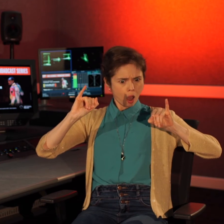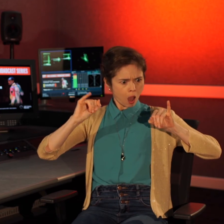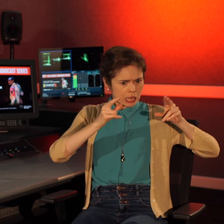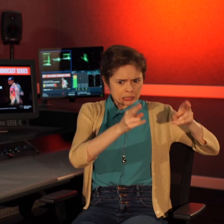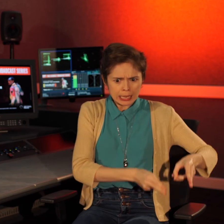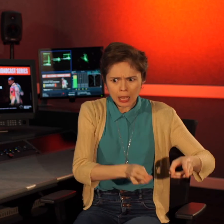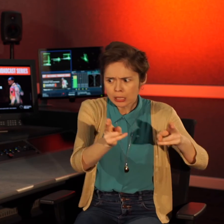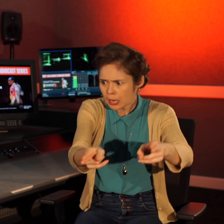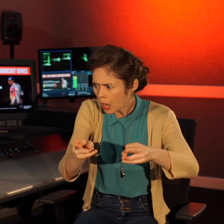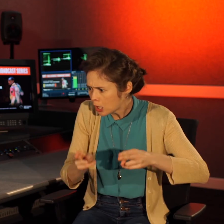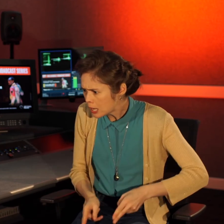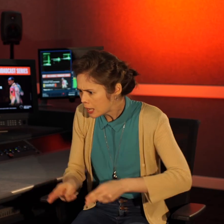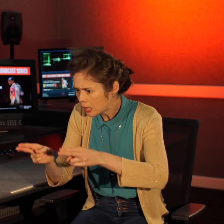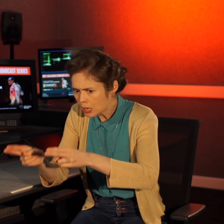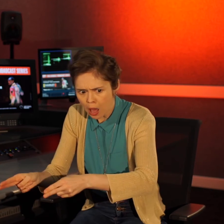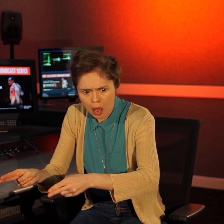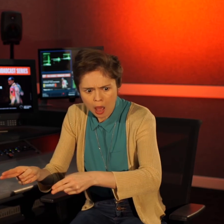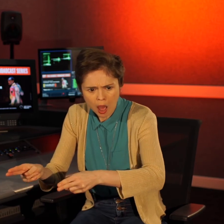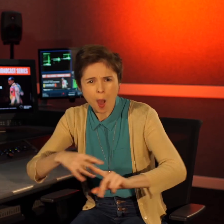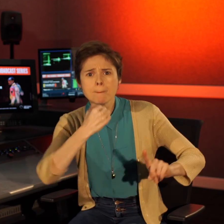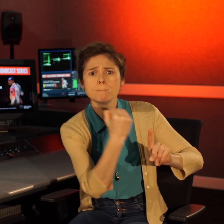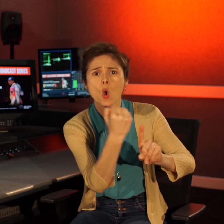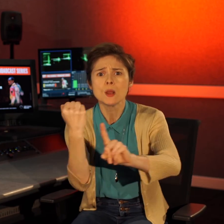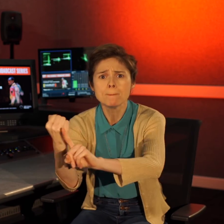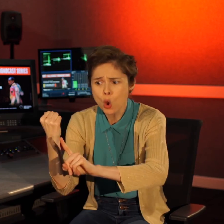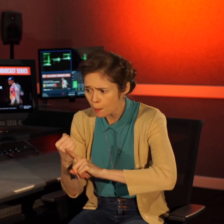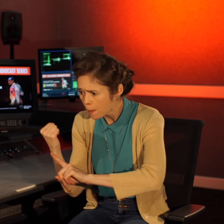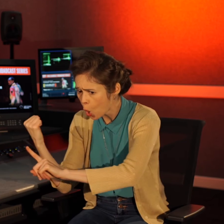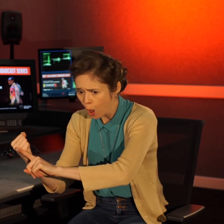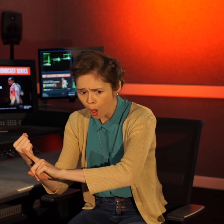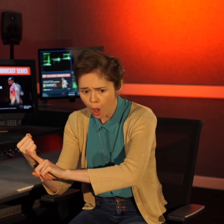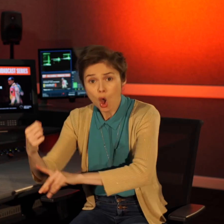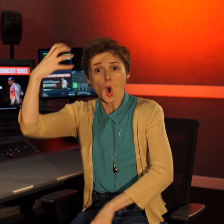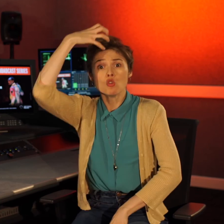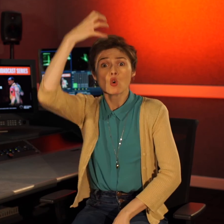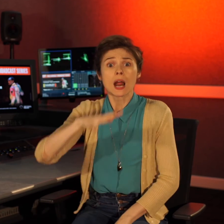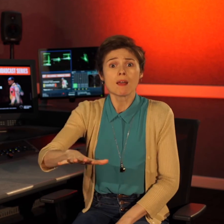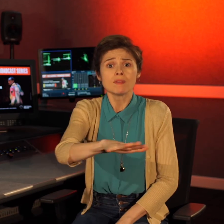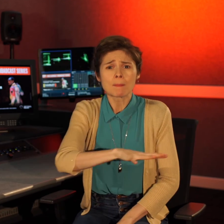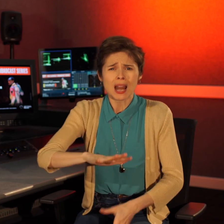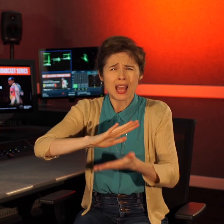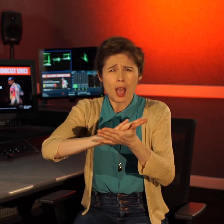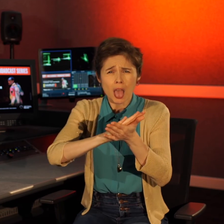He takes control of a state whose royal family has been destroyed by